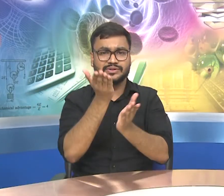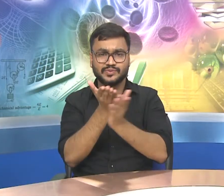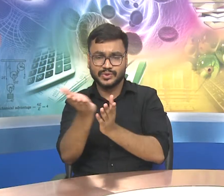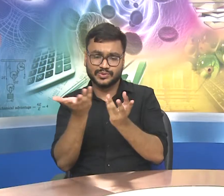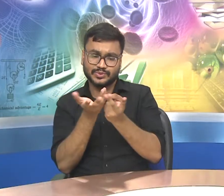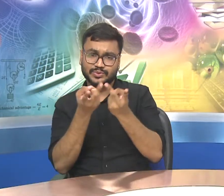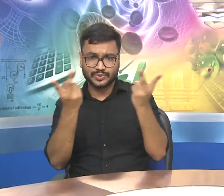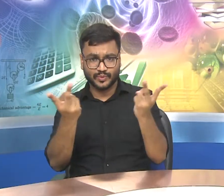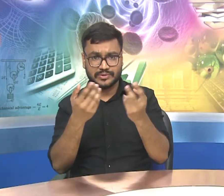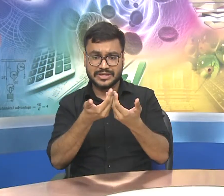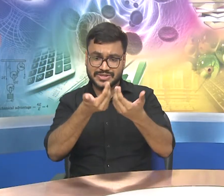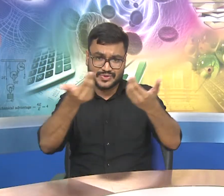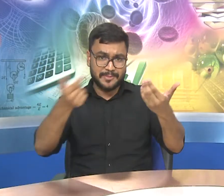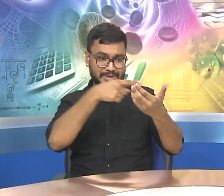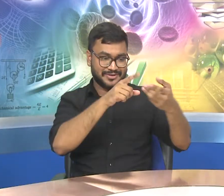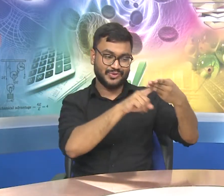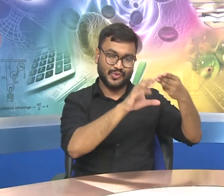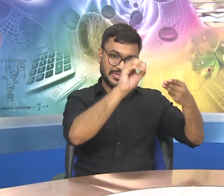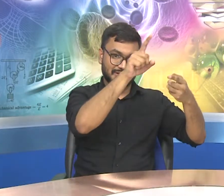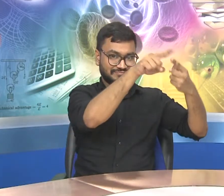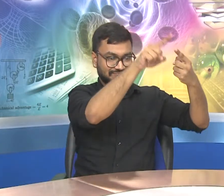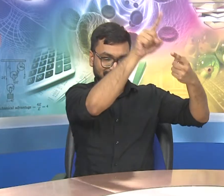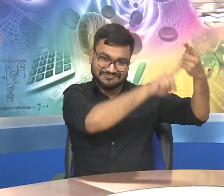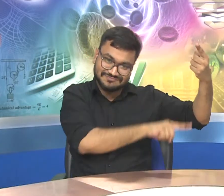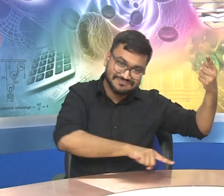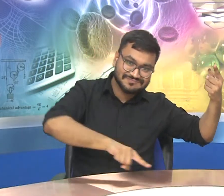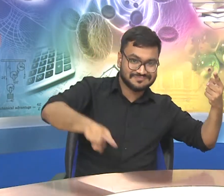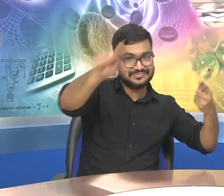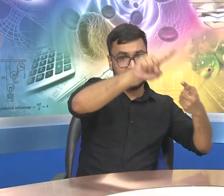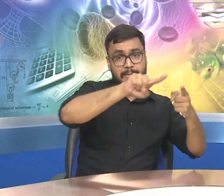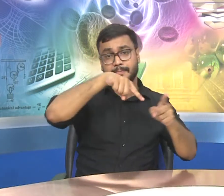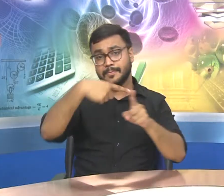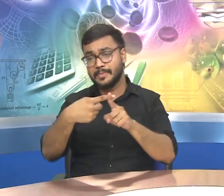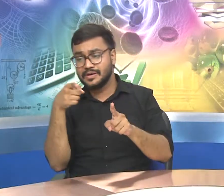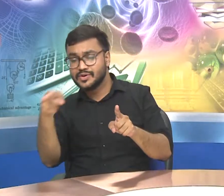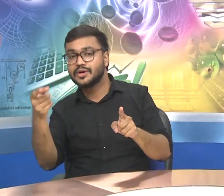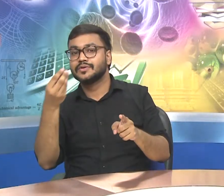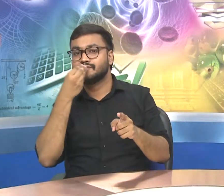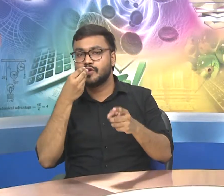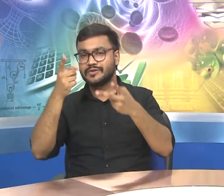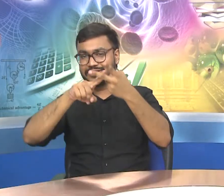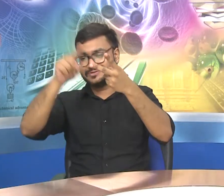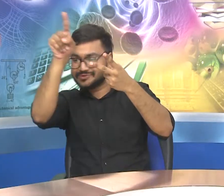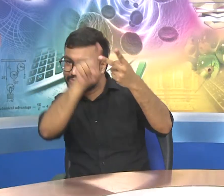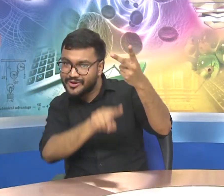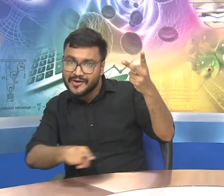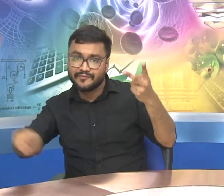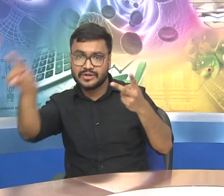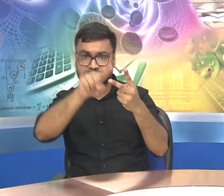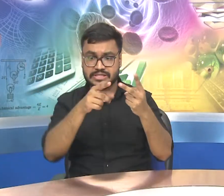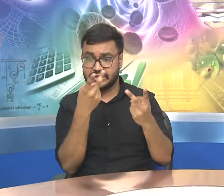In an ecosystem, the two chains are interconnected and make